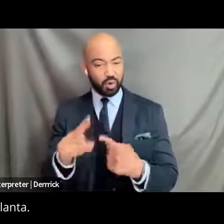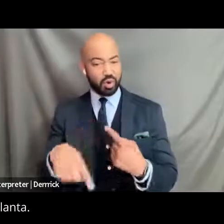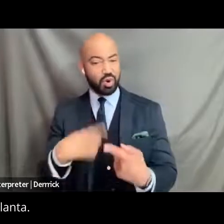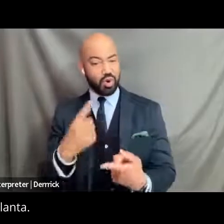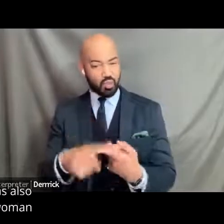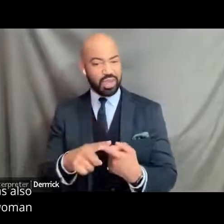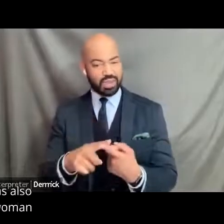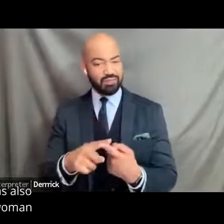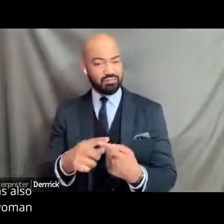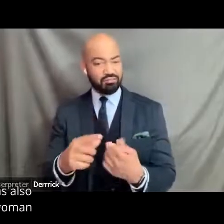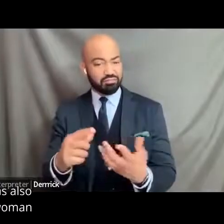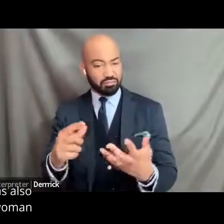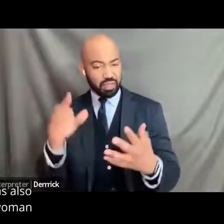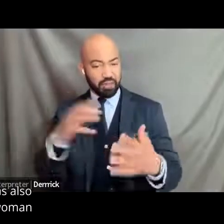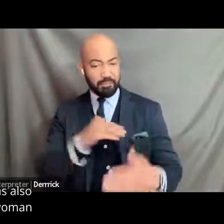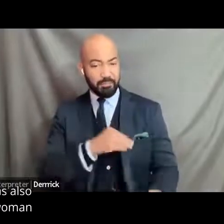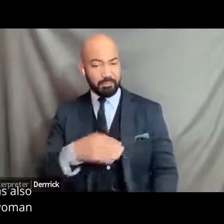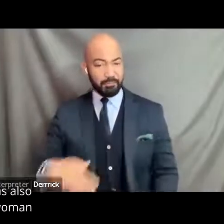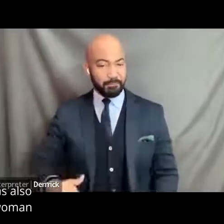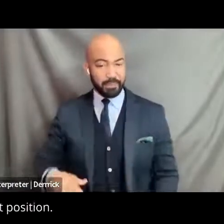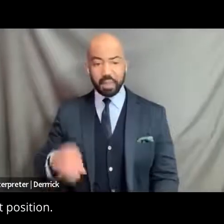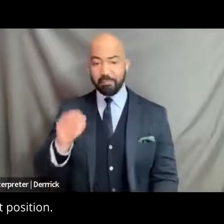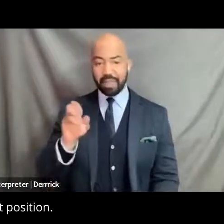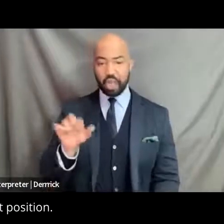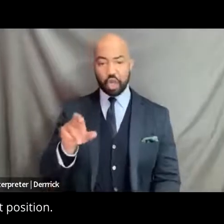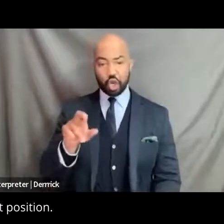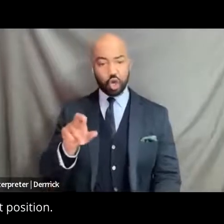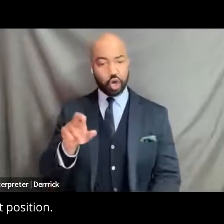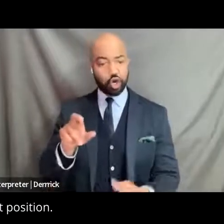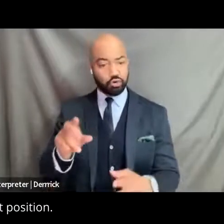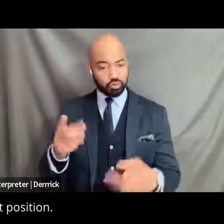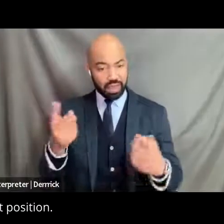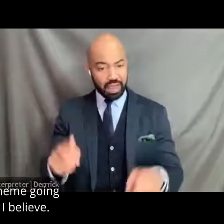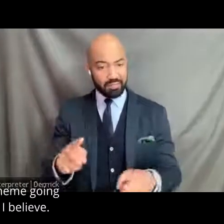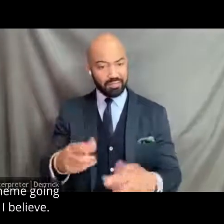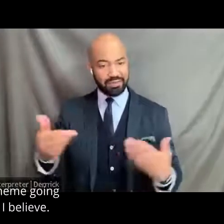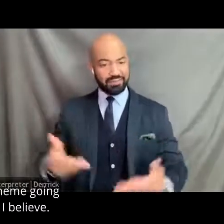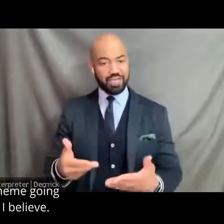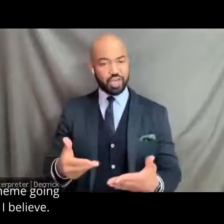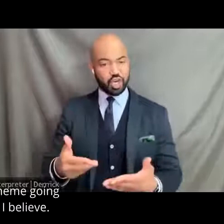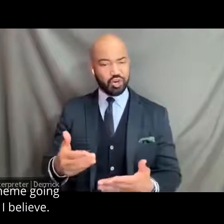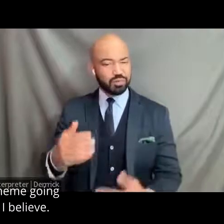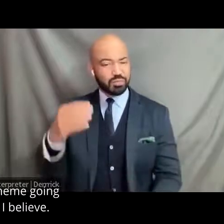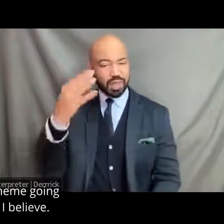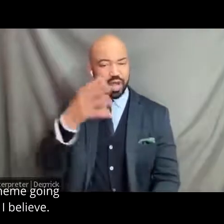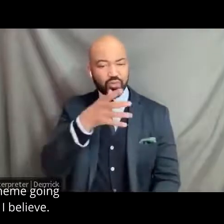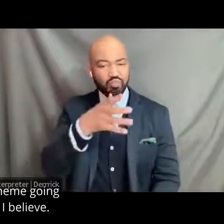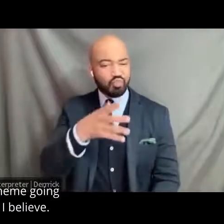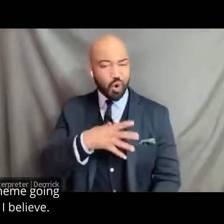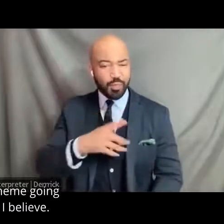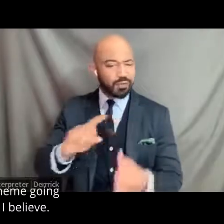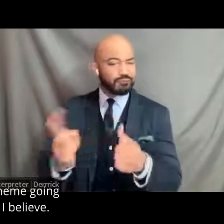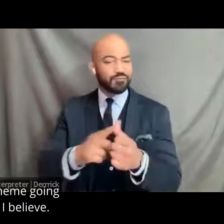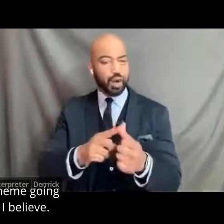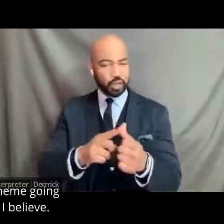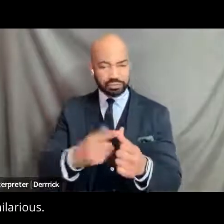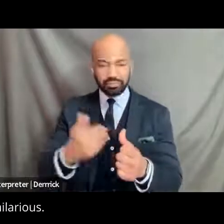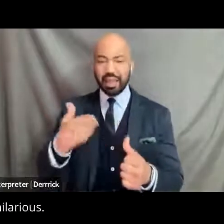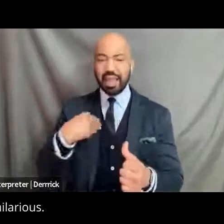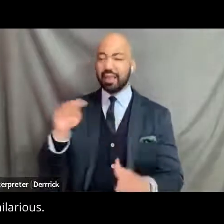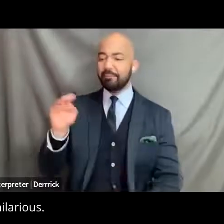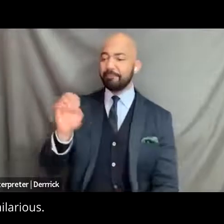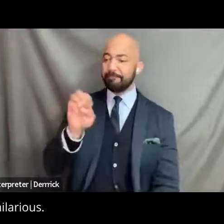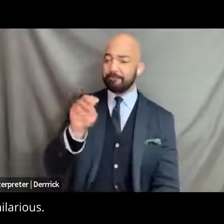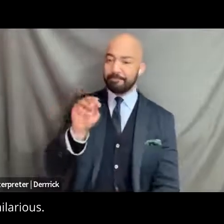atlanta i believe she was also the first black woman to be elected in that position and there was this meme going around on twitter i believe